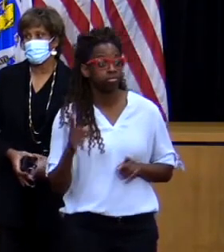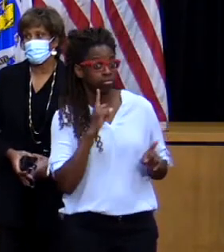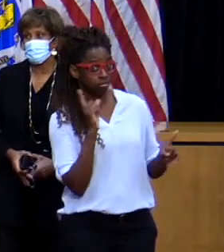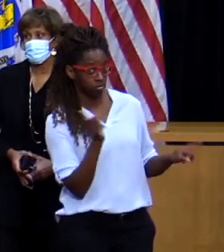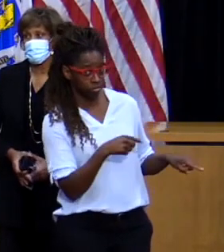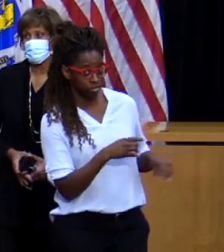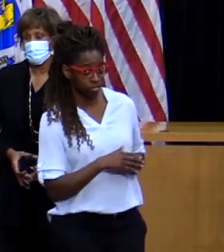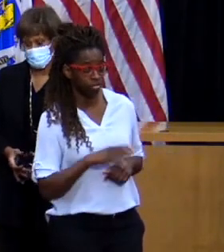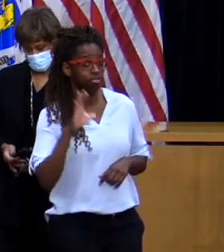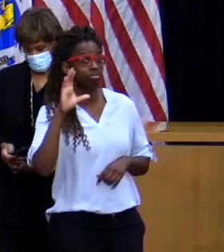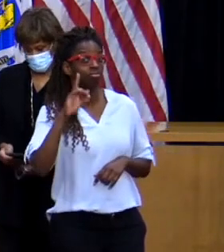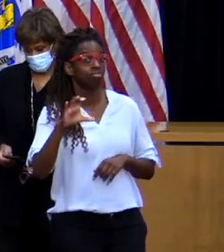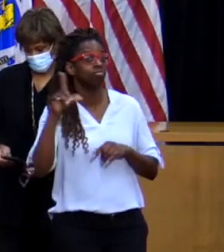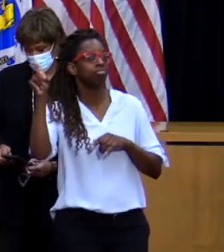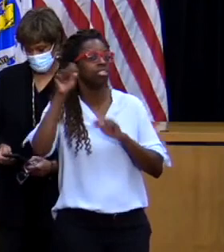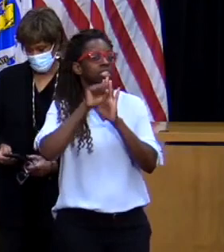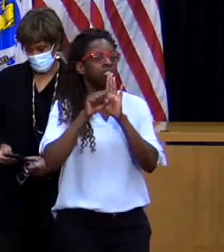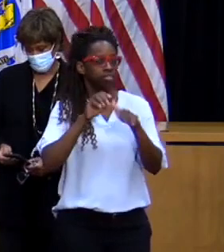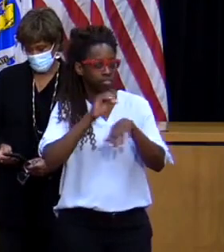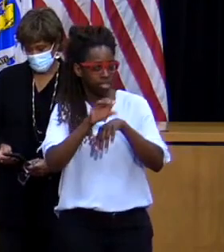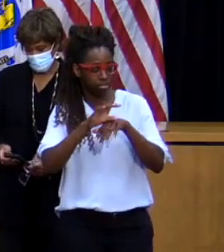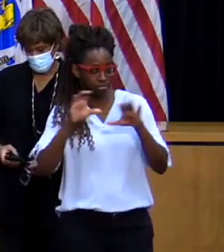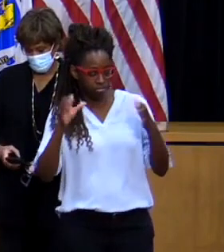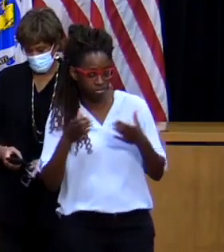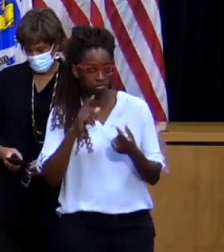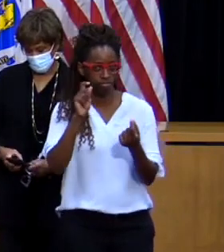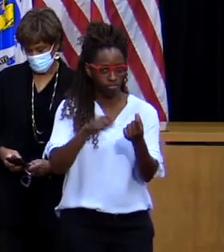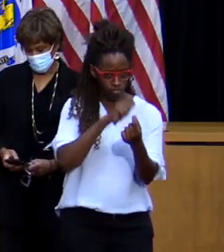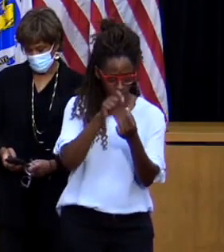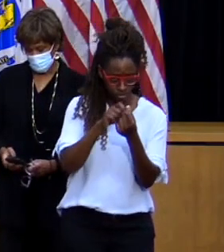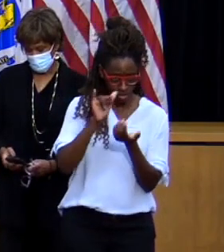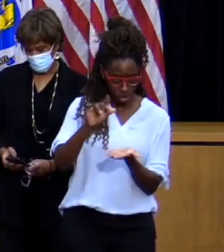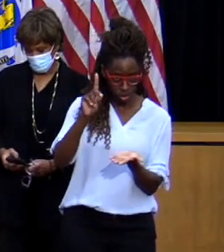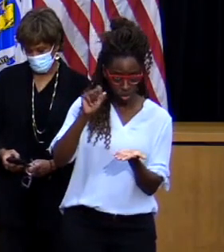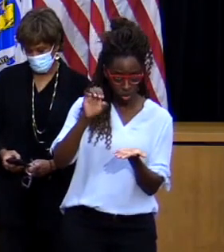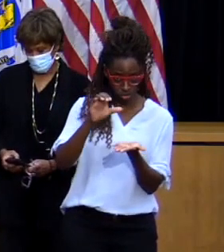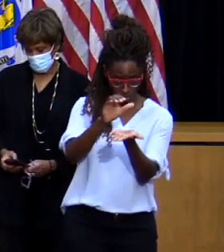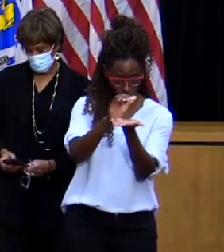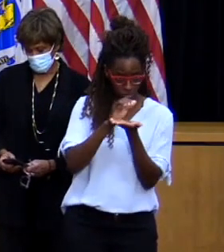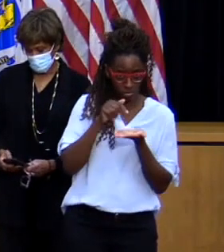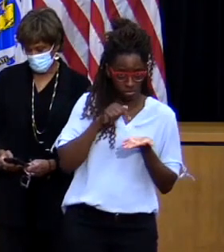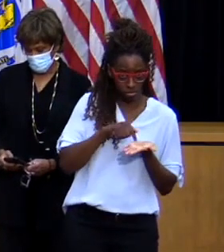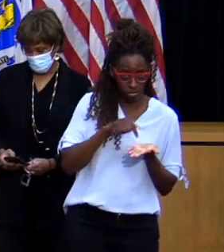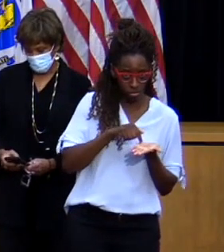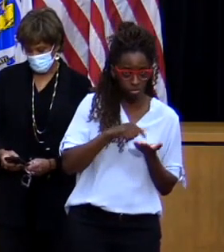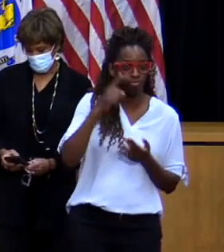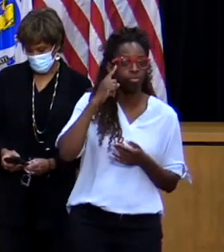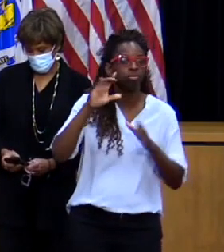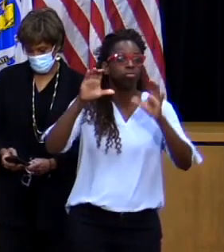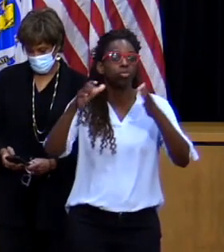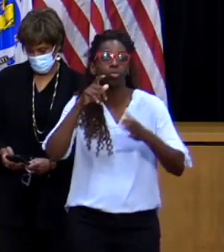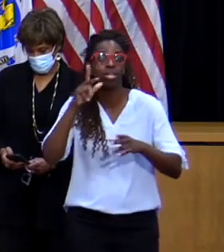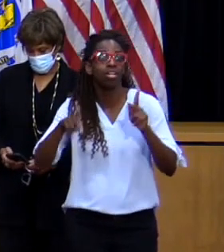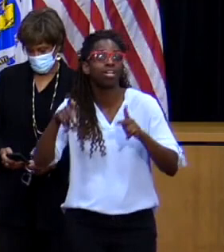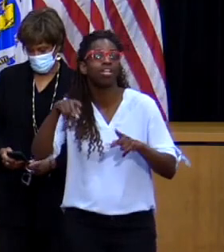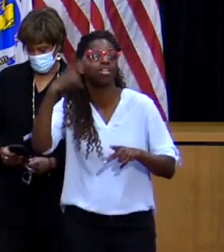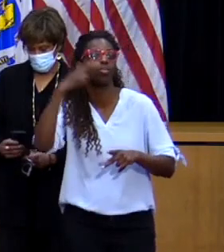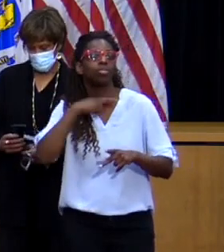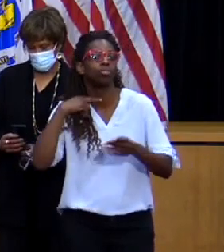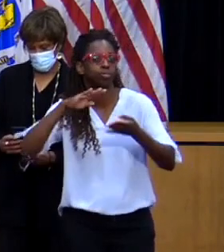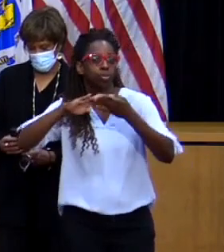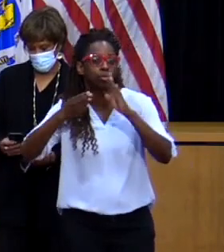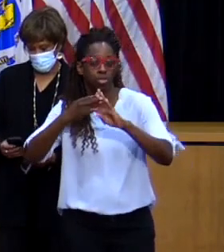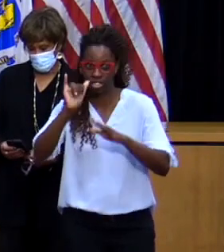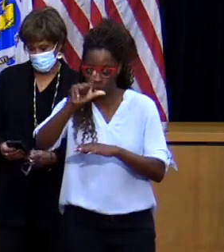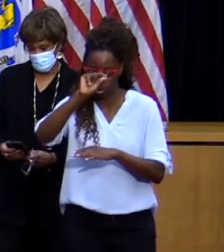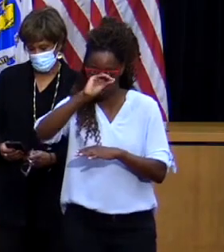set aside a portion for special allocation to the most at-risk communities, in this case 20% for those based on social